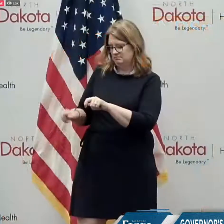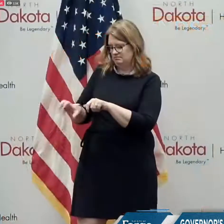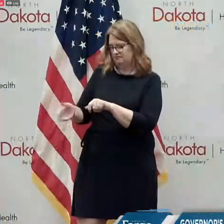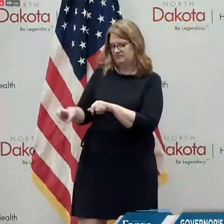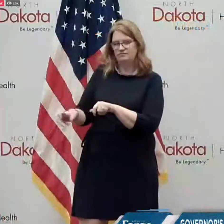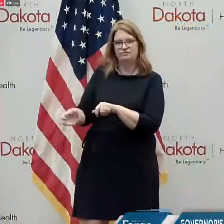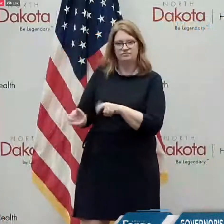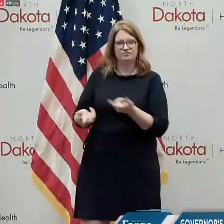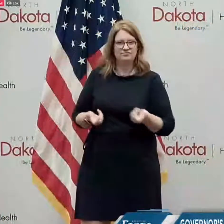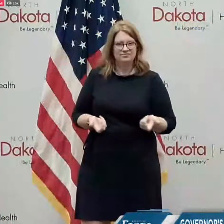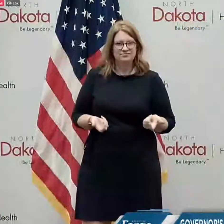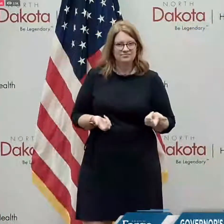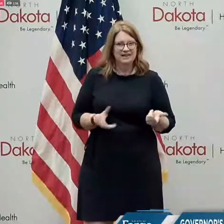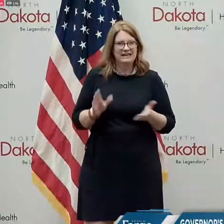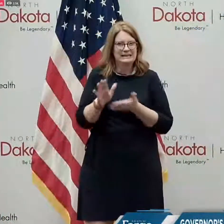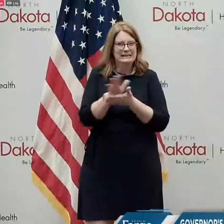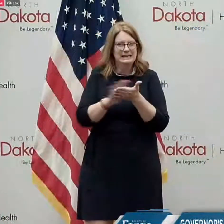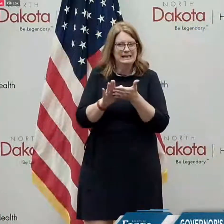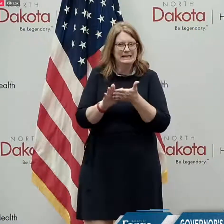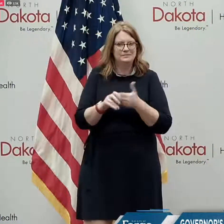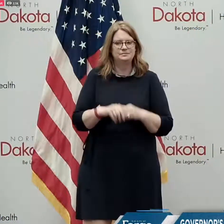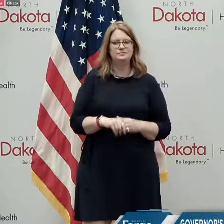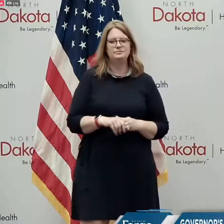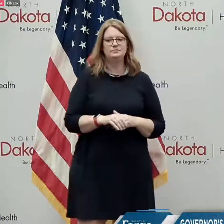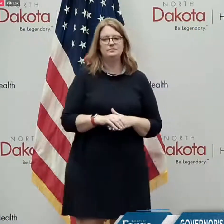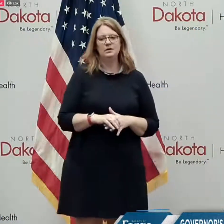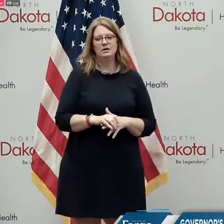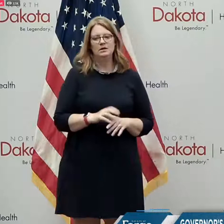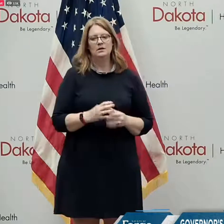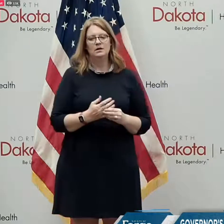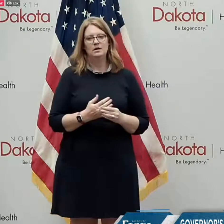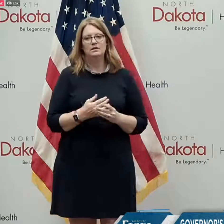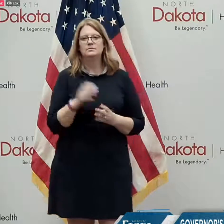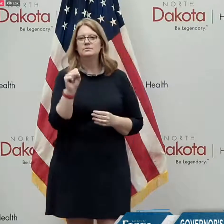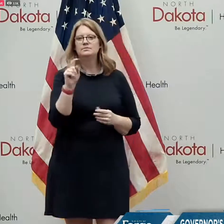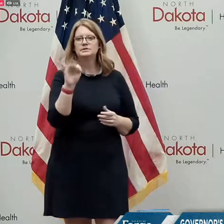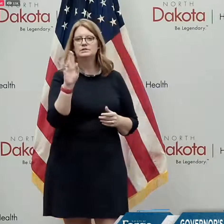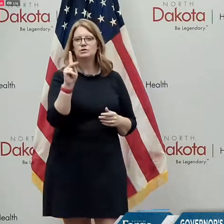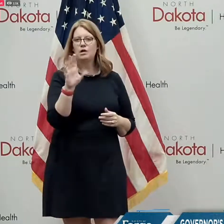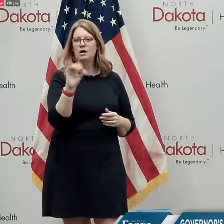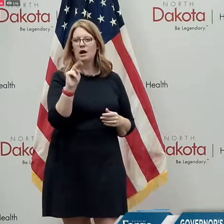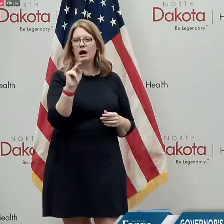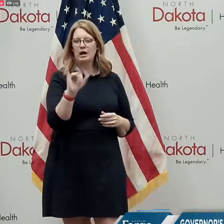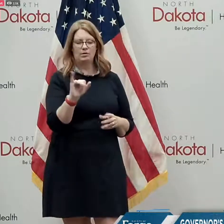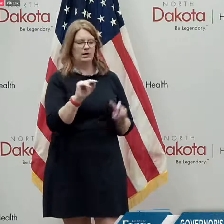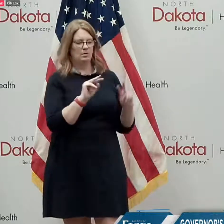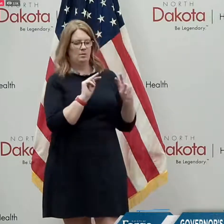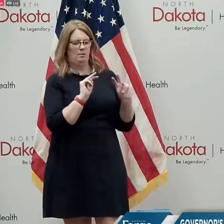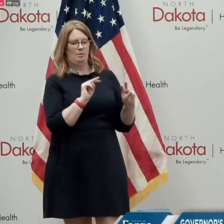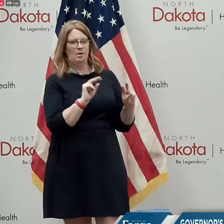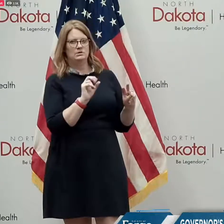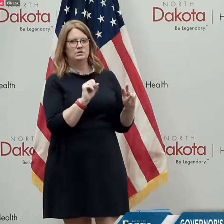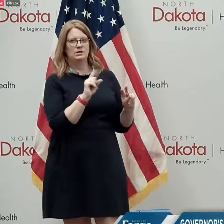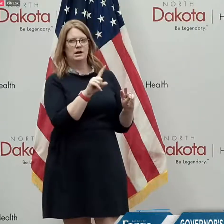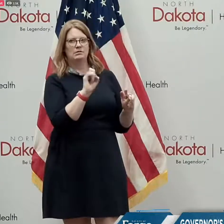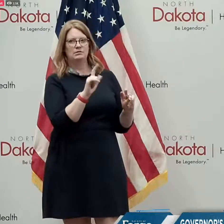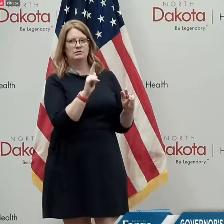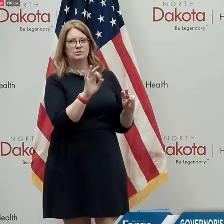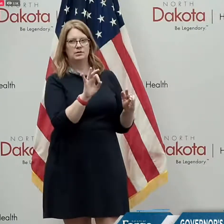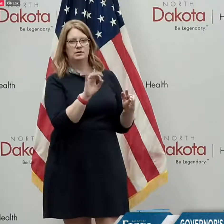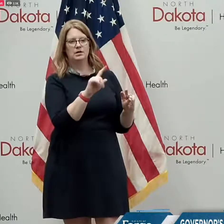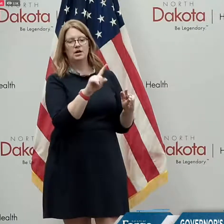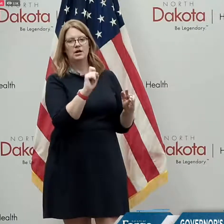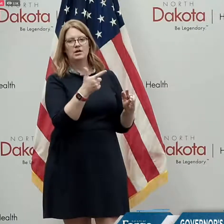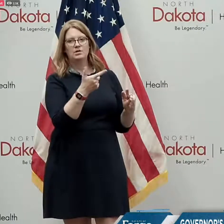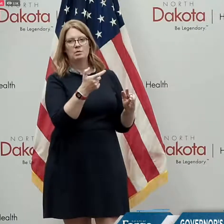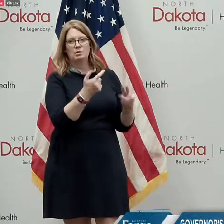did talk about again earlier, but Stark County is another county we're keeping an eye on. 121 new cases